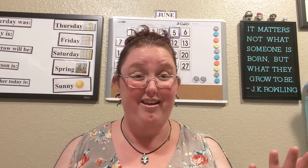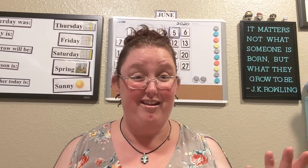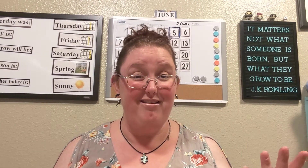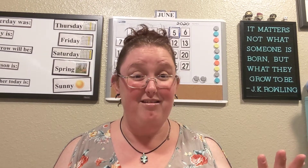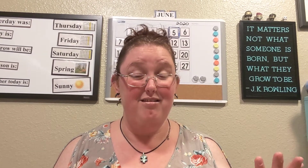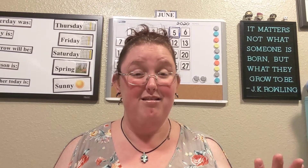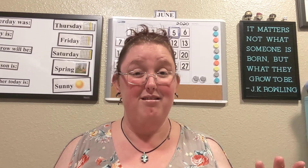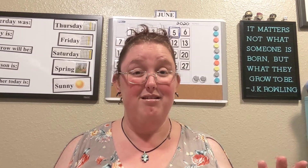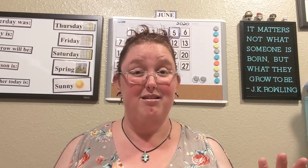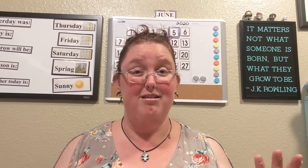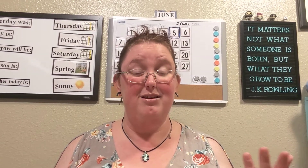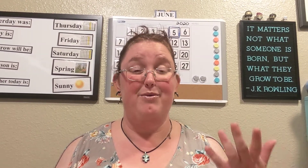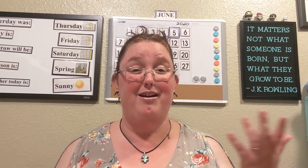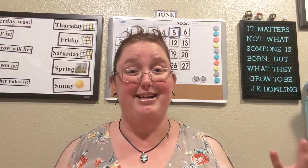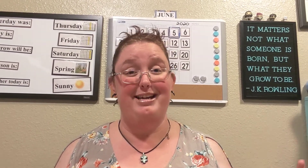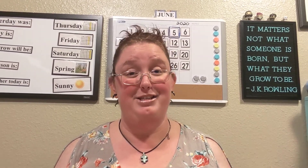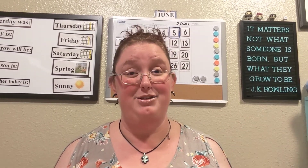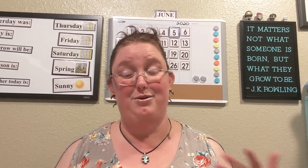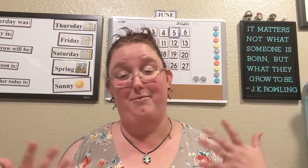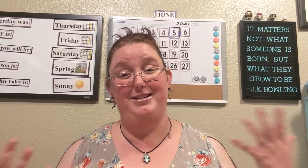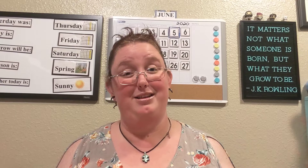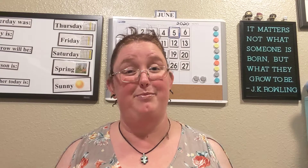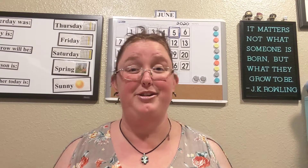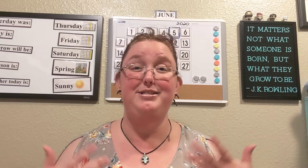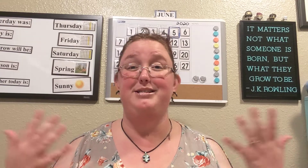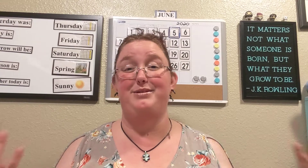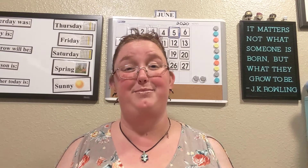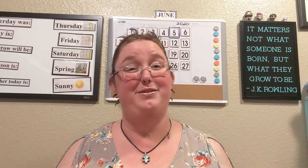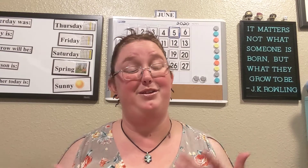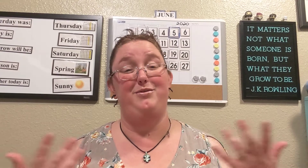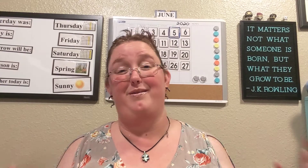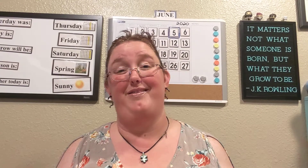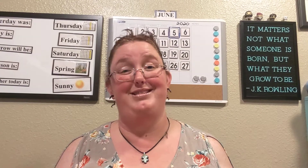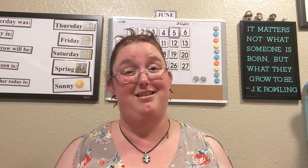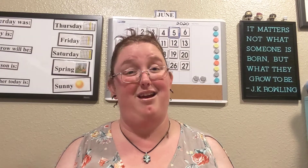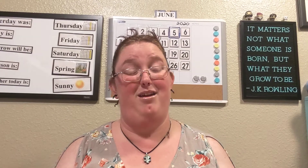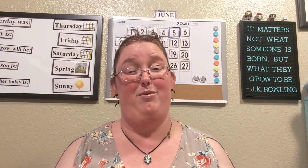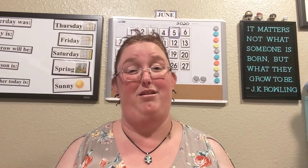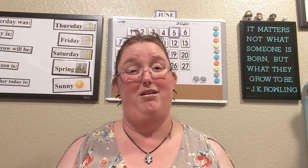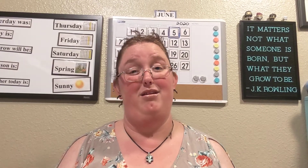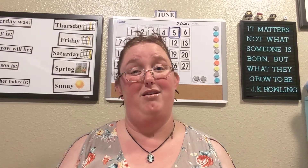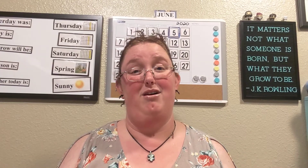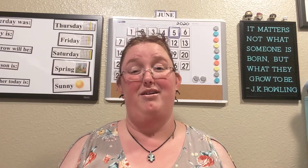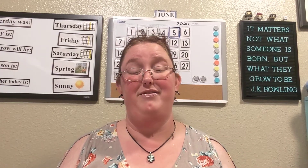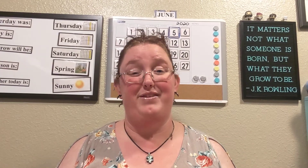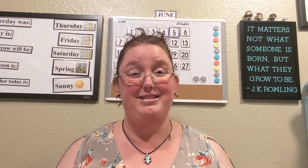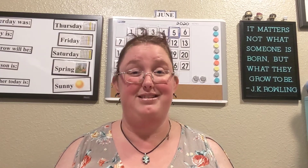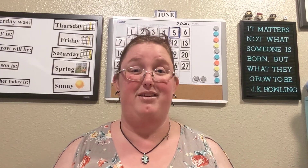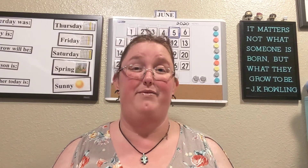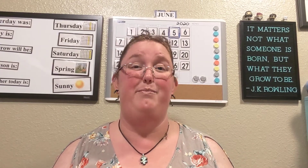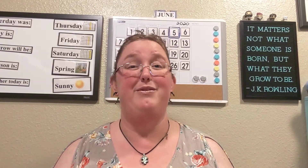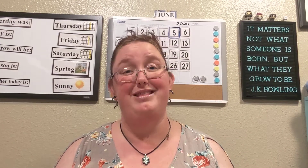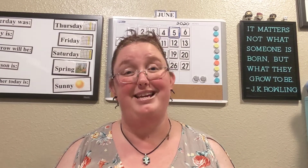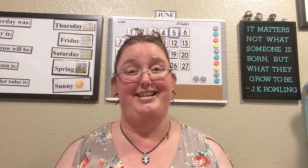disappointed that we're not getting to do our big celebrations that we typically do around this time and all the fun stuff, the birthdays,